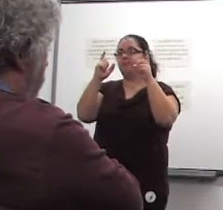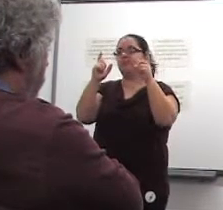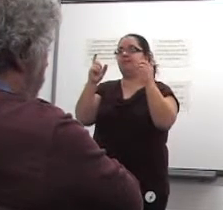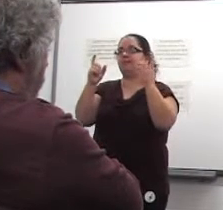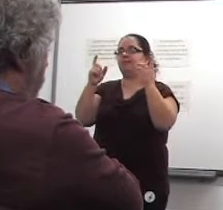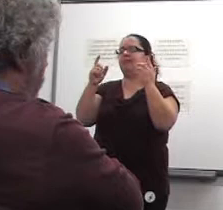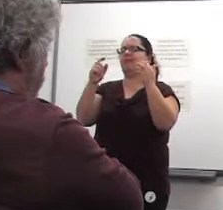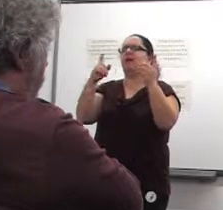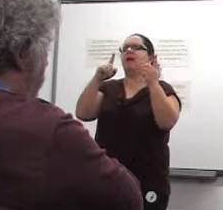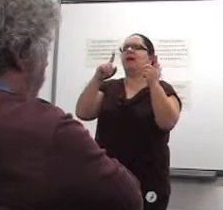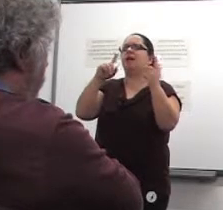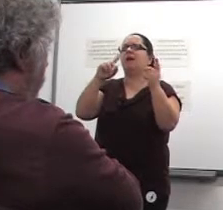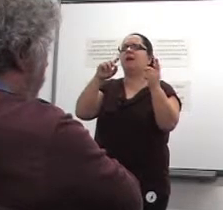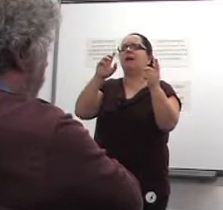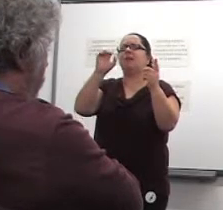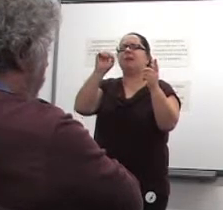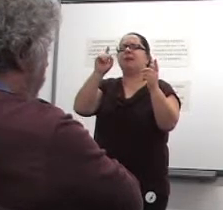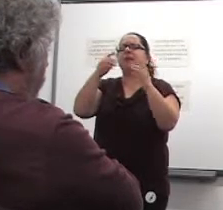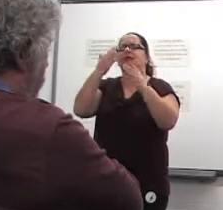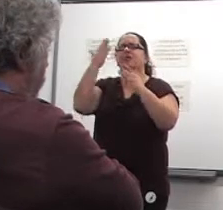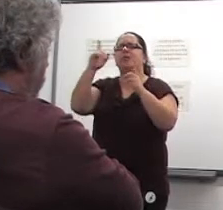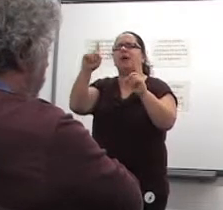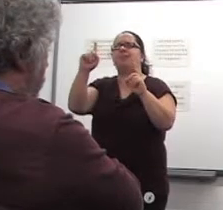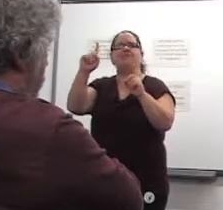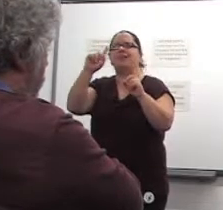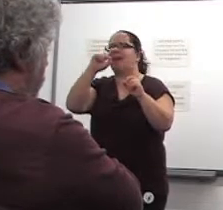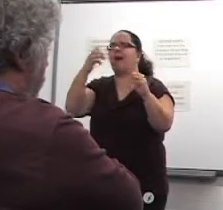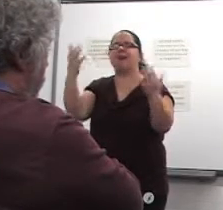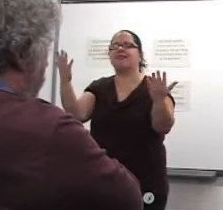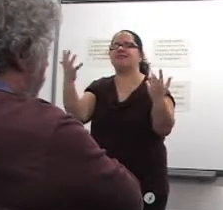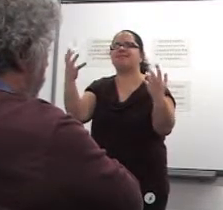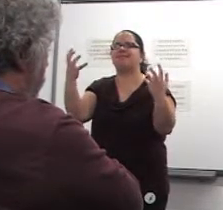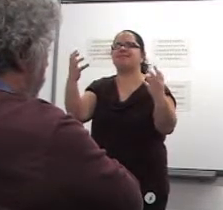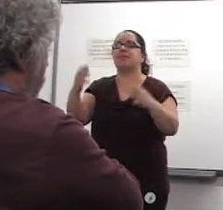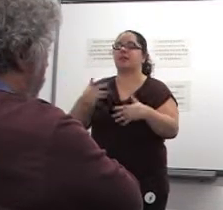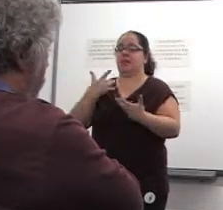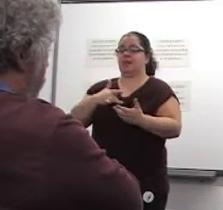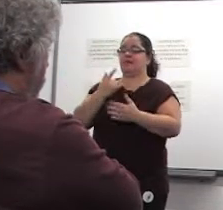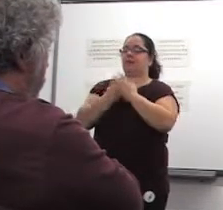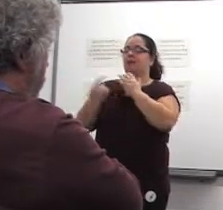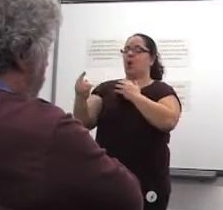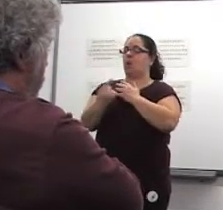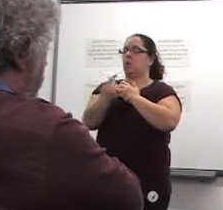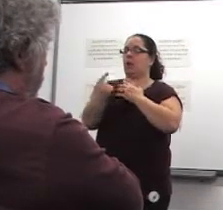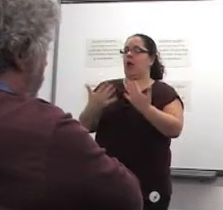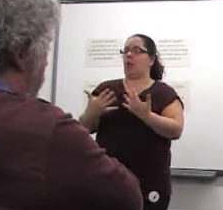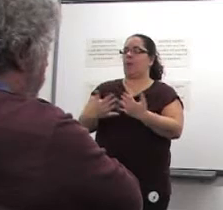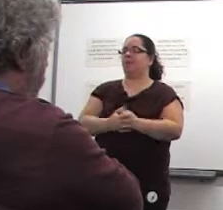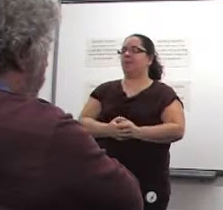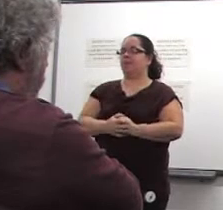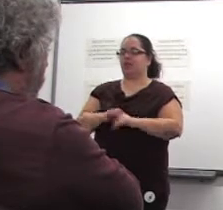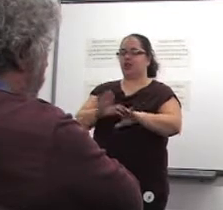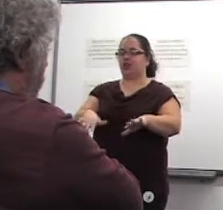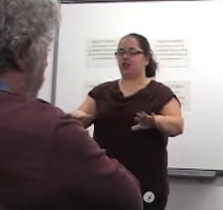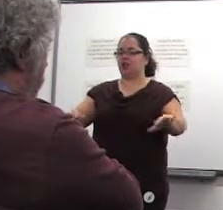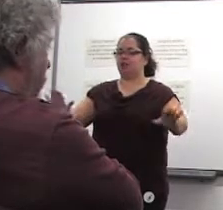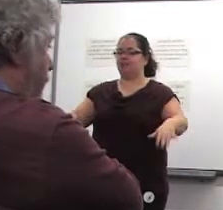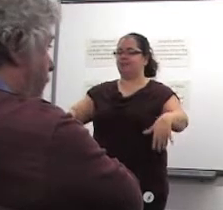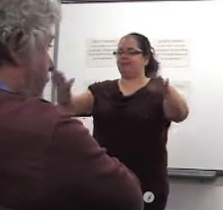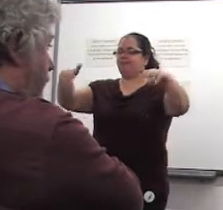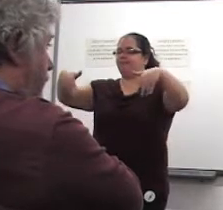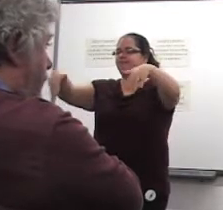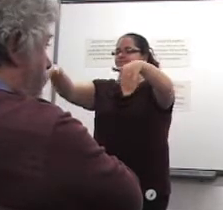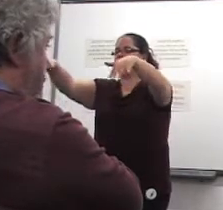just beyond the fingertip reach of his memory. He lived alone now. His children had all